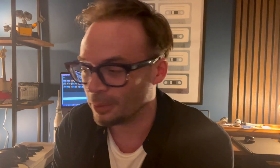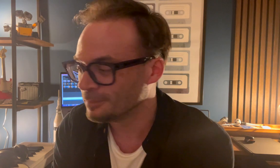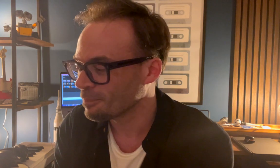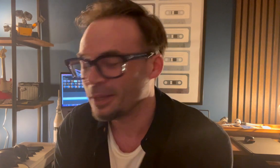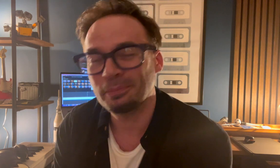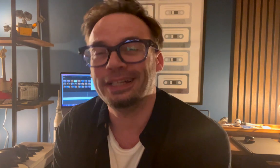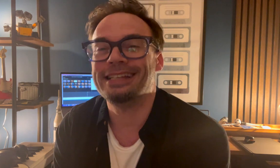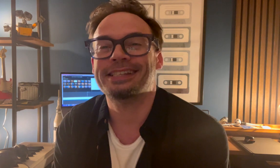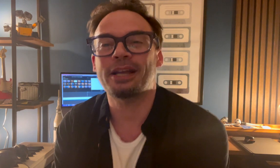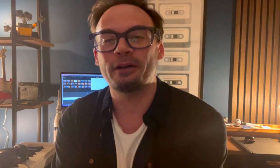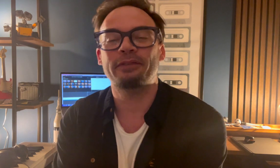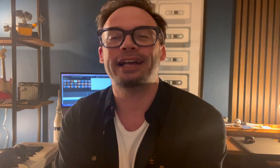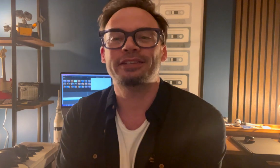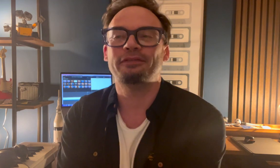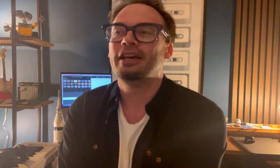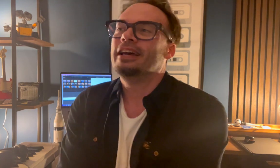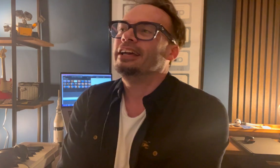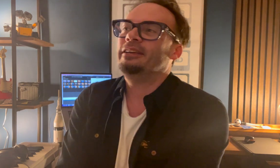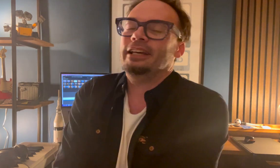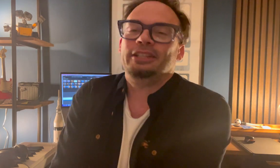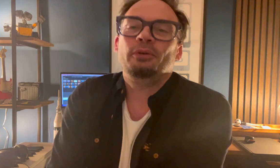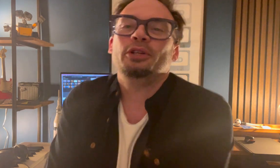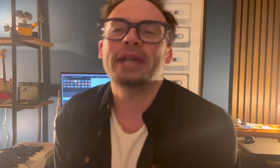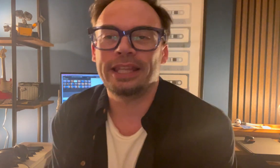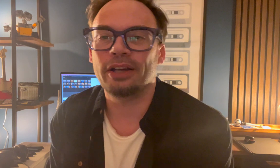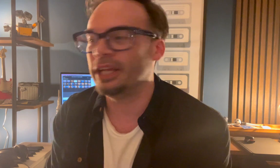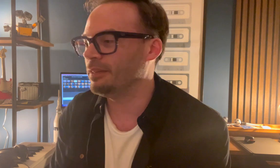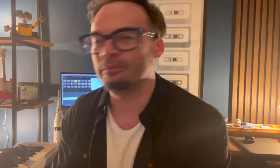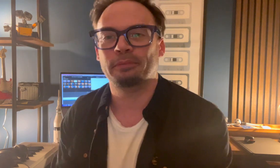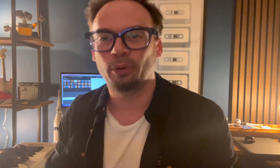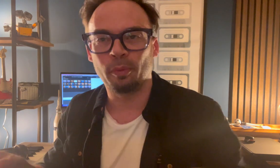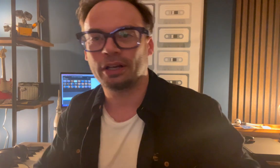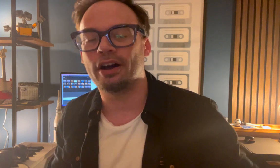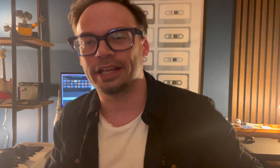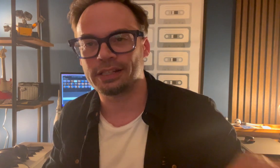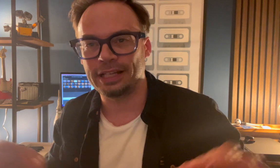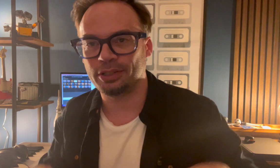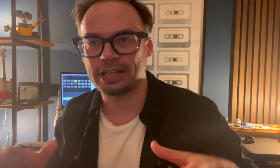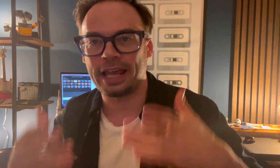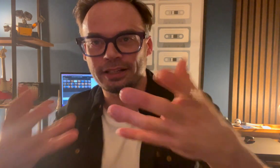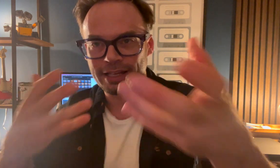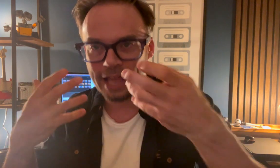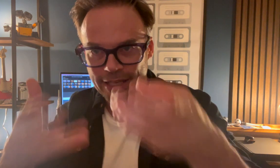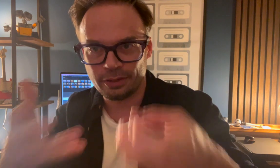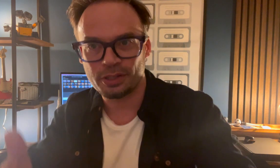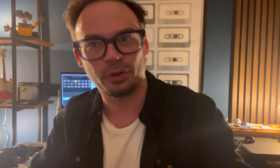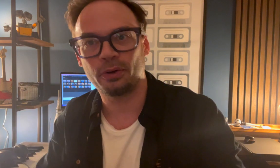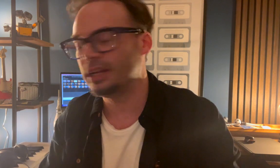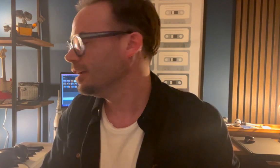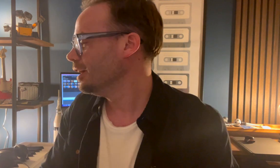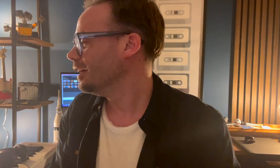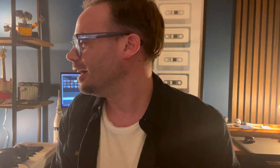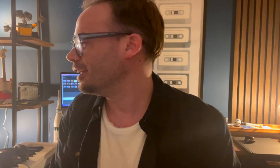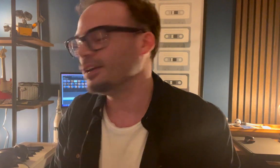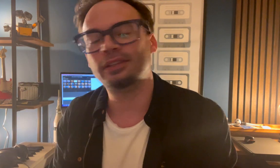But it's so effective You get the idea That Paul McCartney Is literally saying He's telling you the story I think